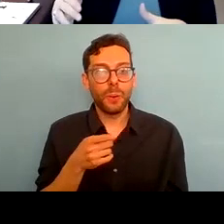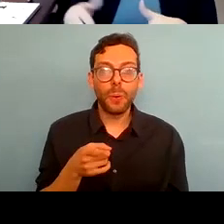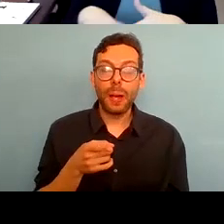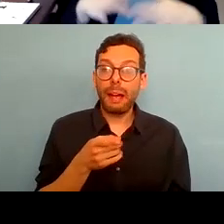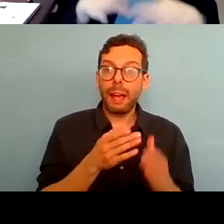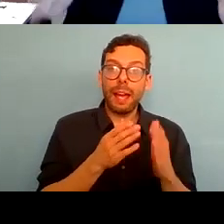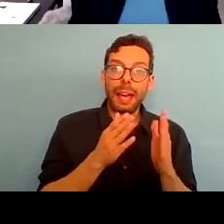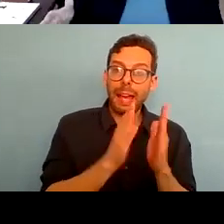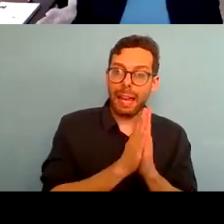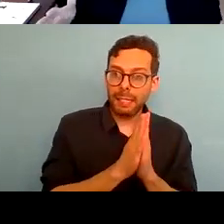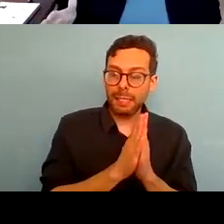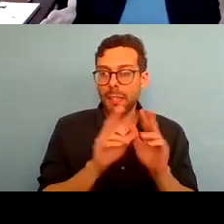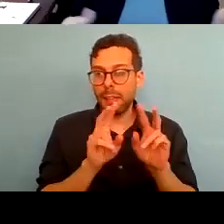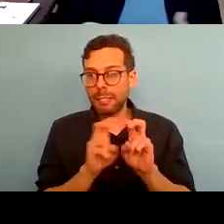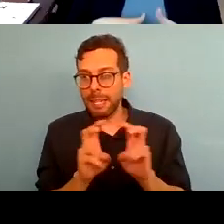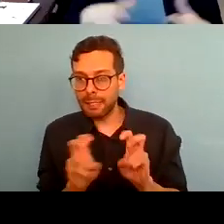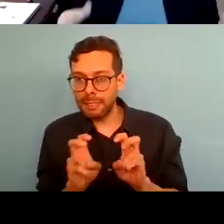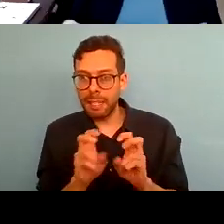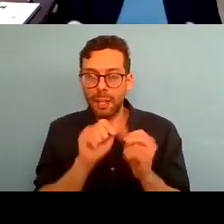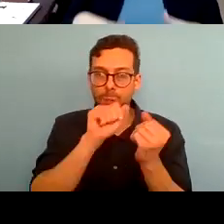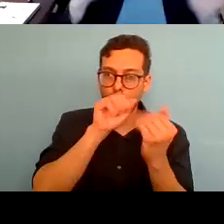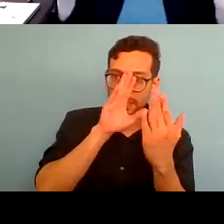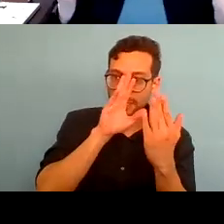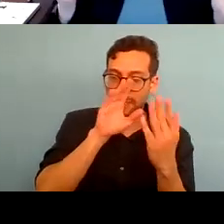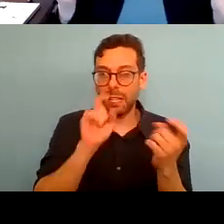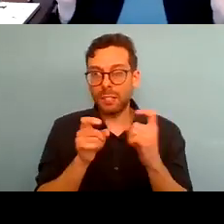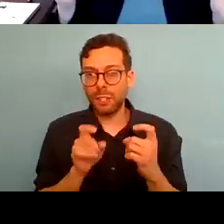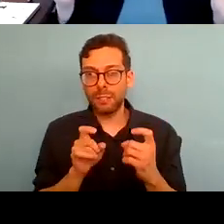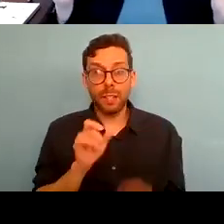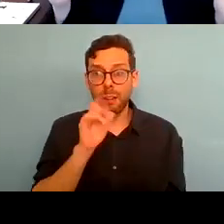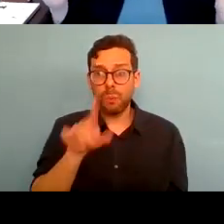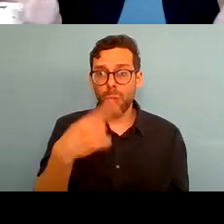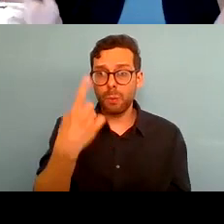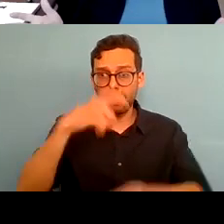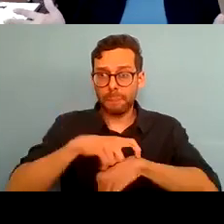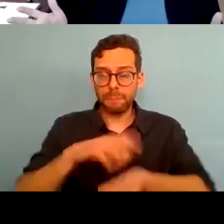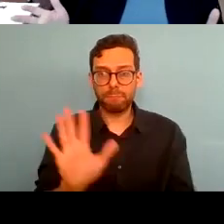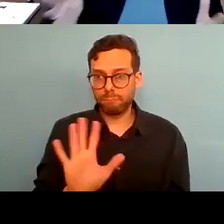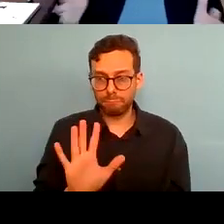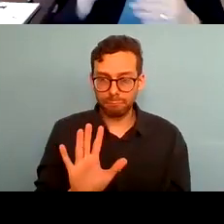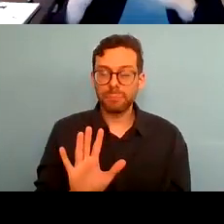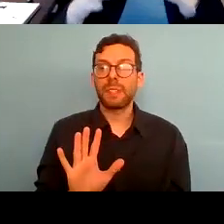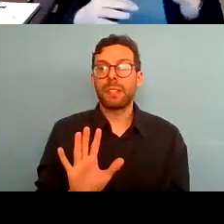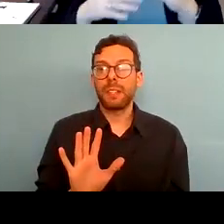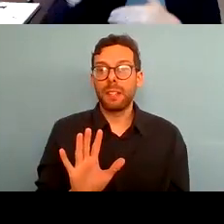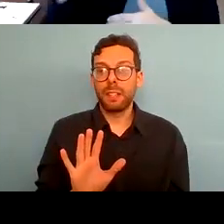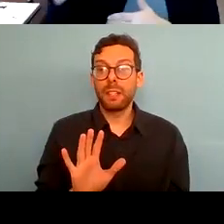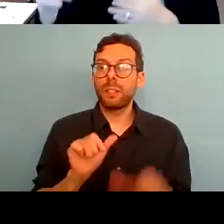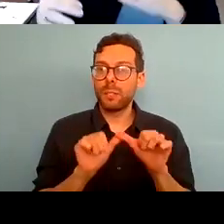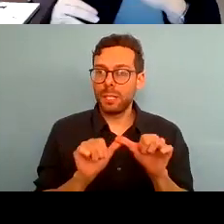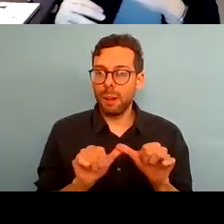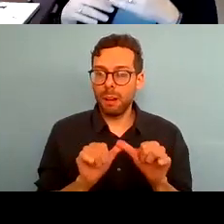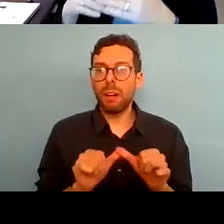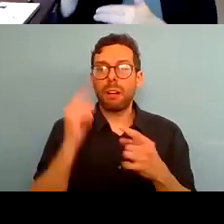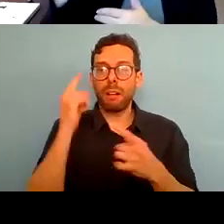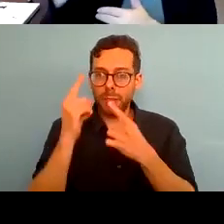adjust isn't a one and done, right? So it's not just something you do once and then don't ever come back. You keep thinking about it